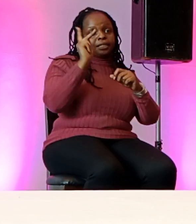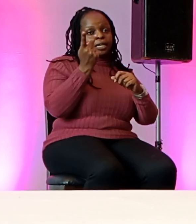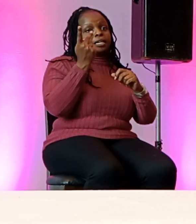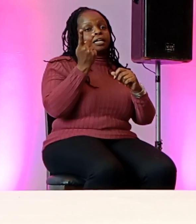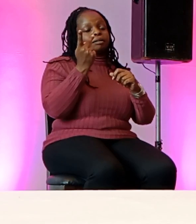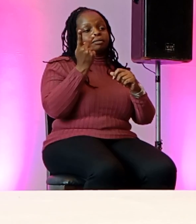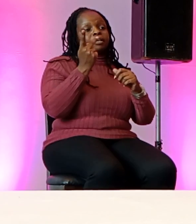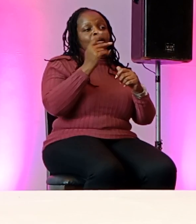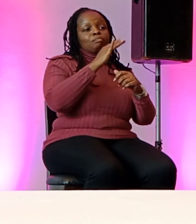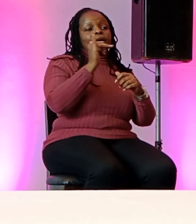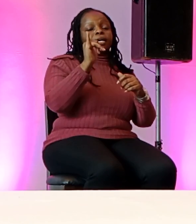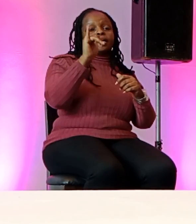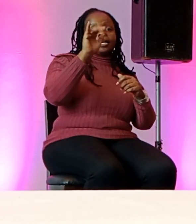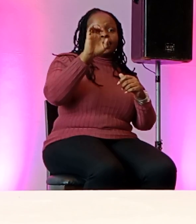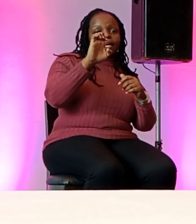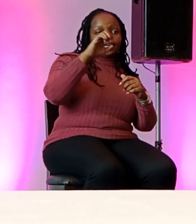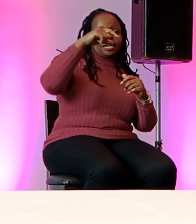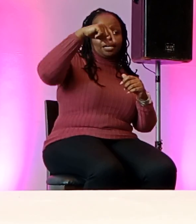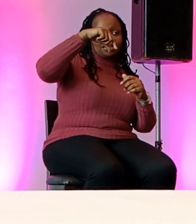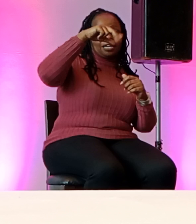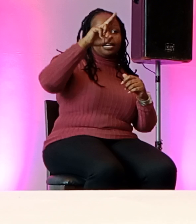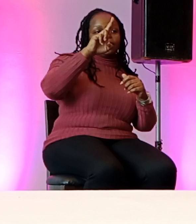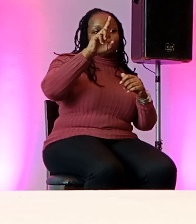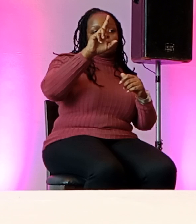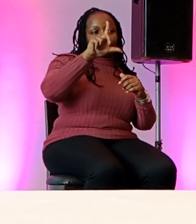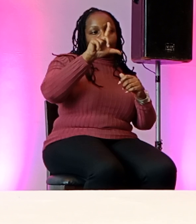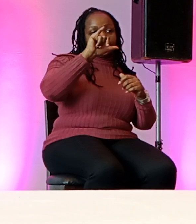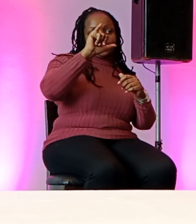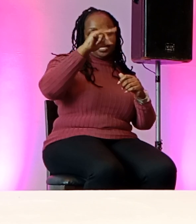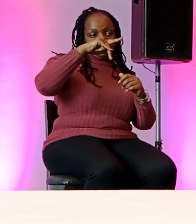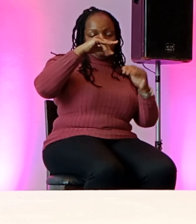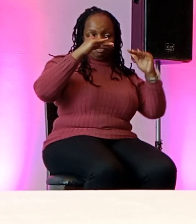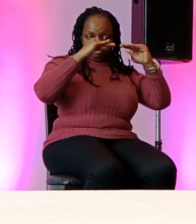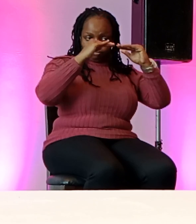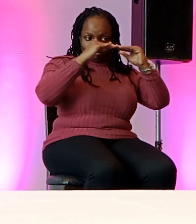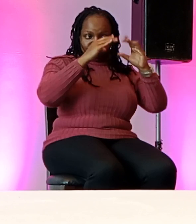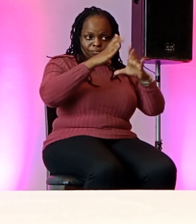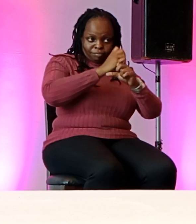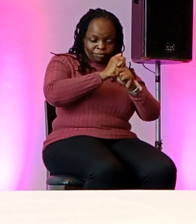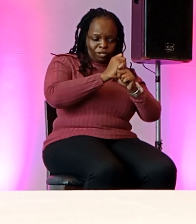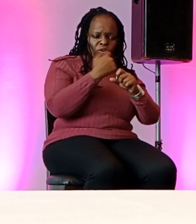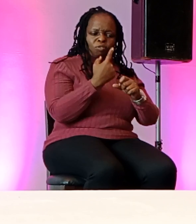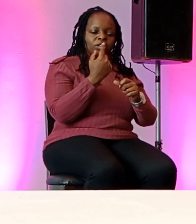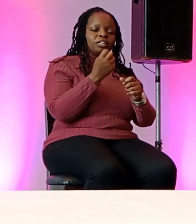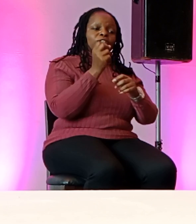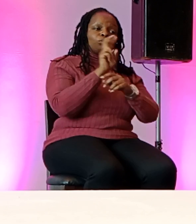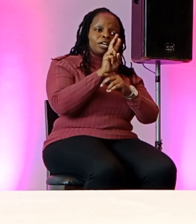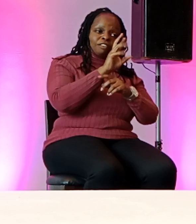by Equilib found that only 12%